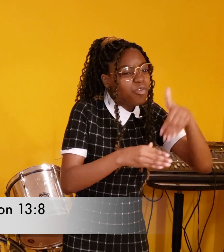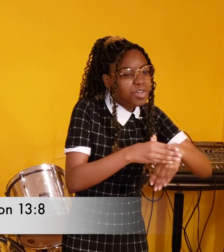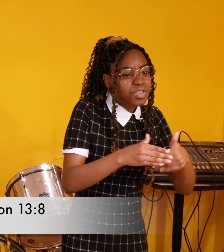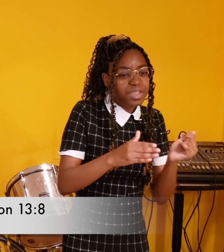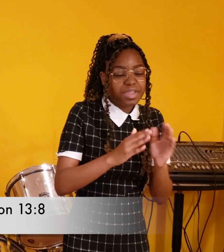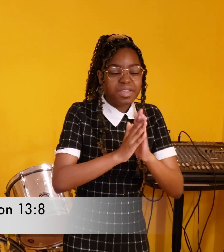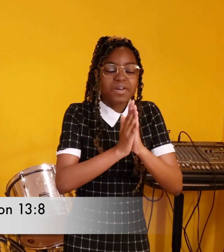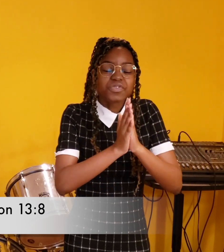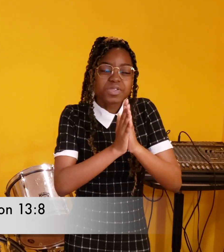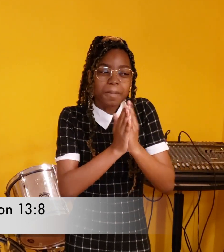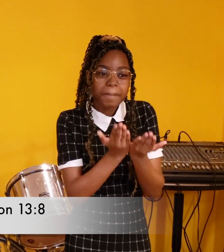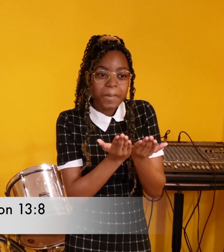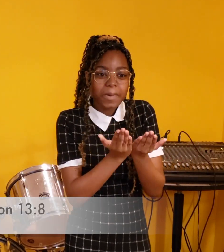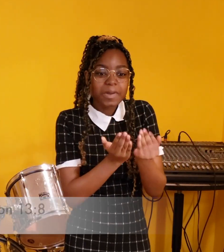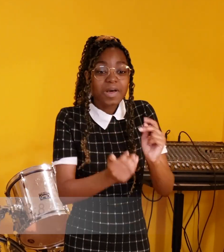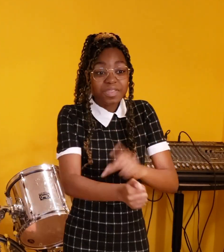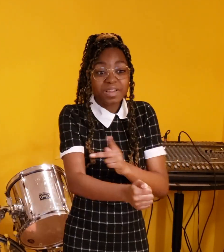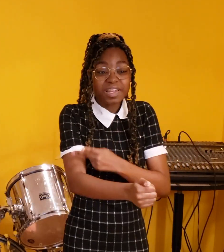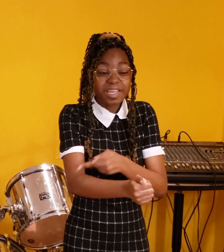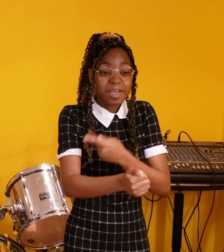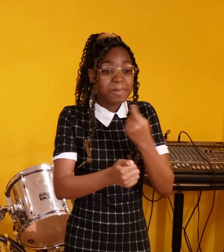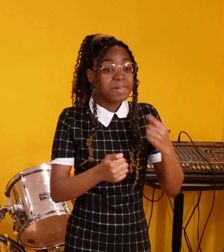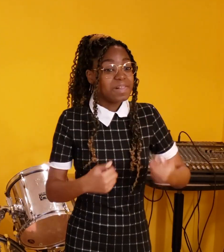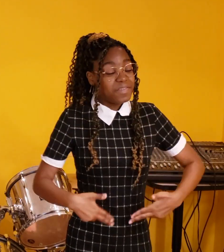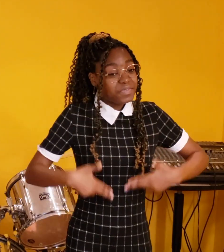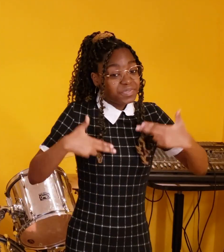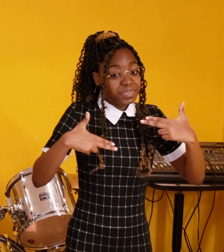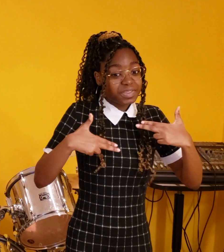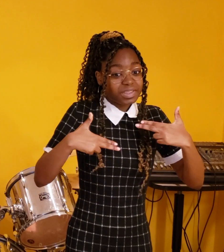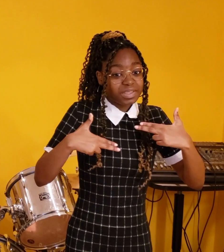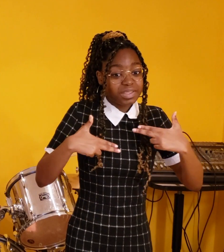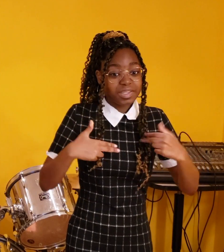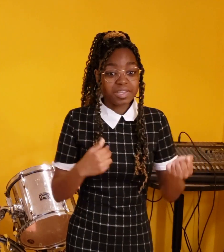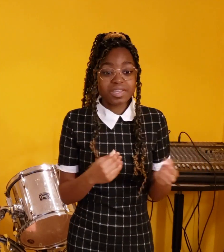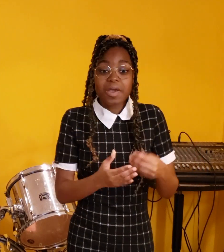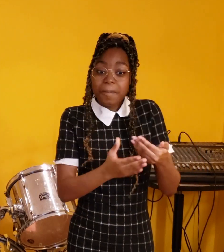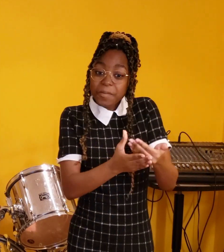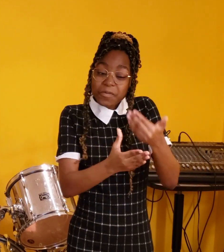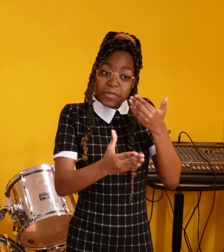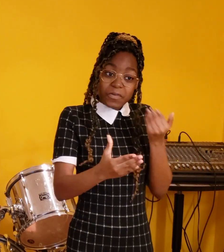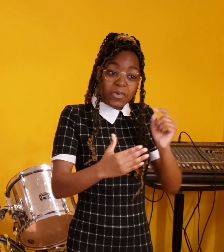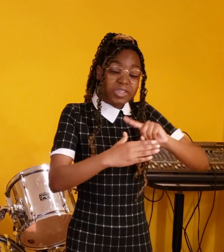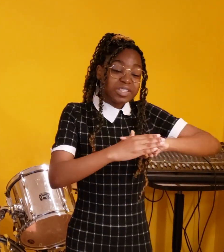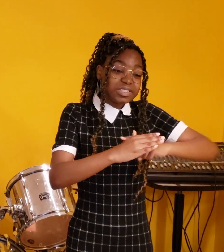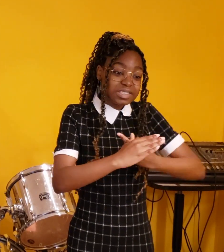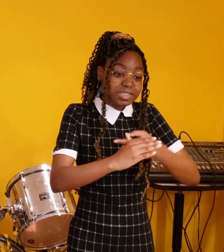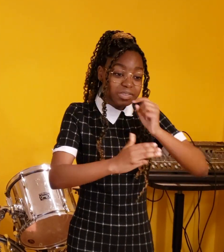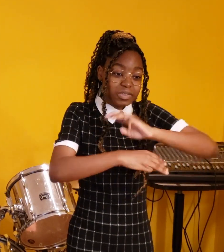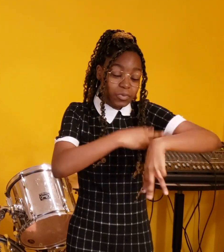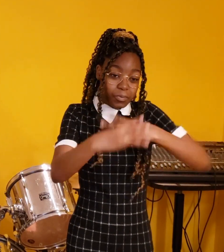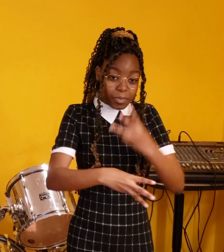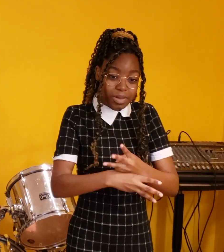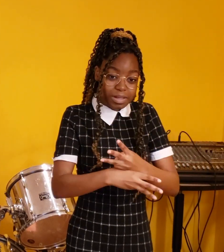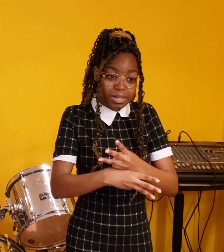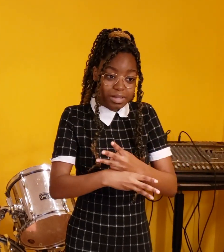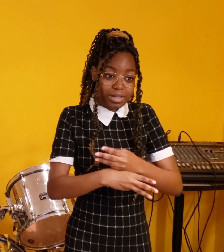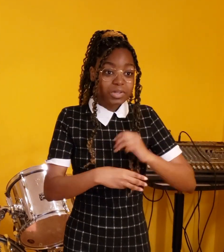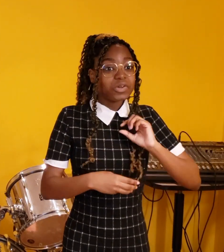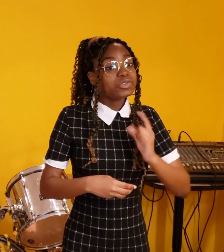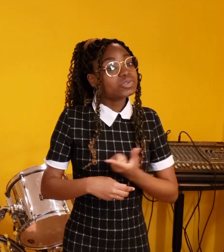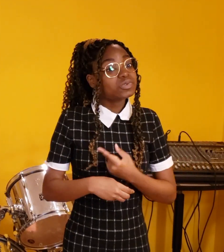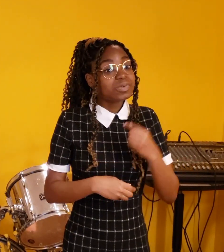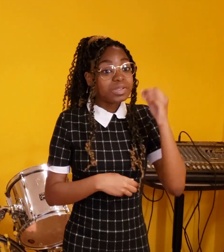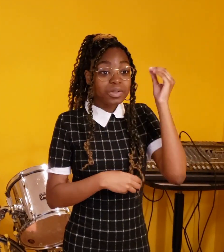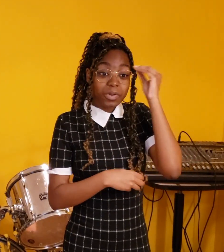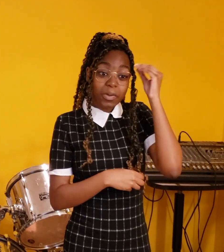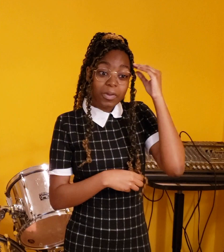Lamb slain from the foundation of the world." So that we know that Jesus Christ was slain before before the creation of the